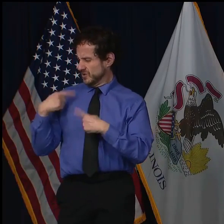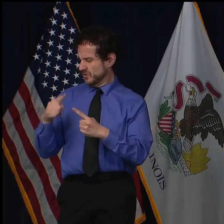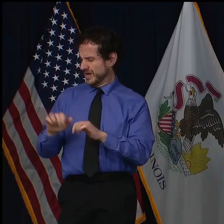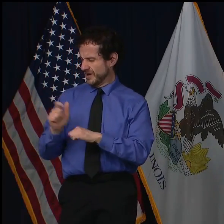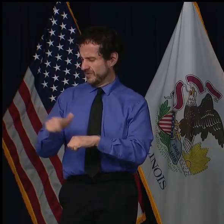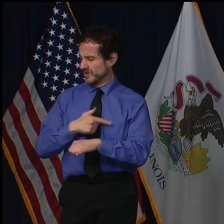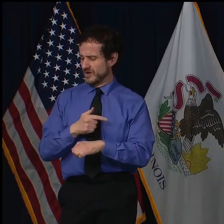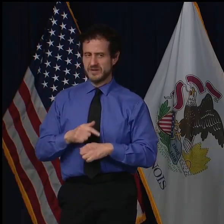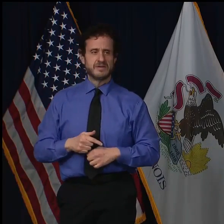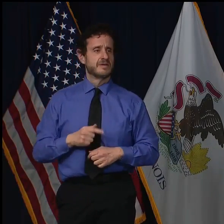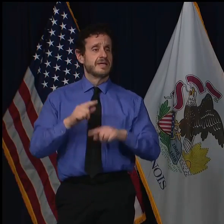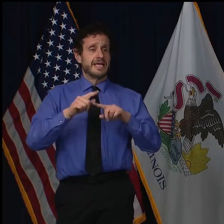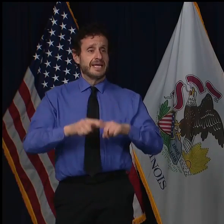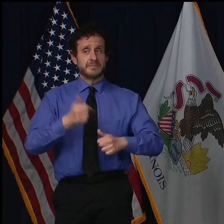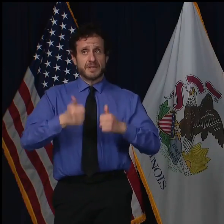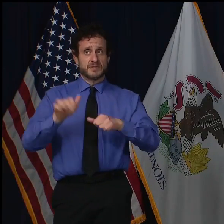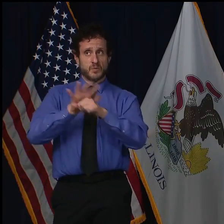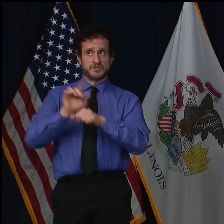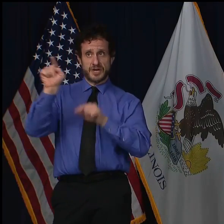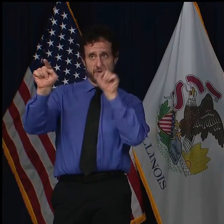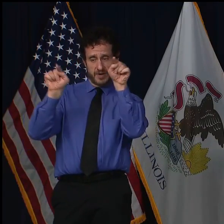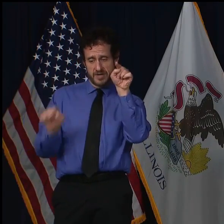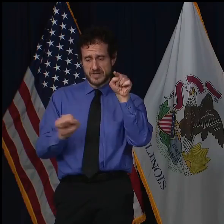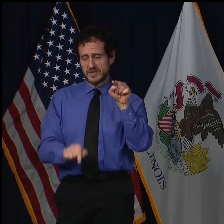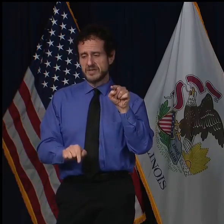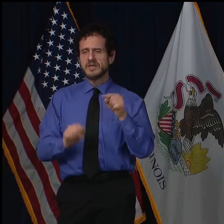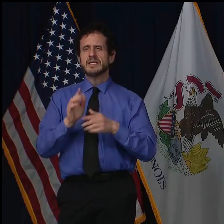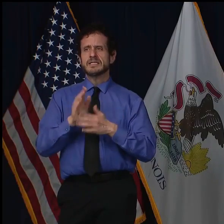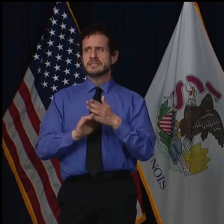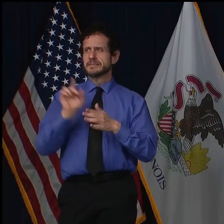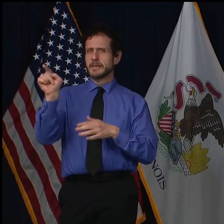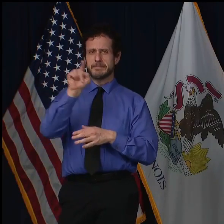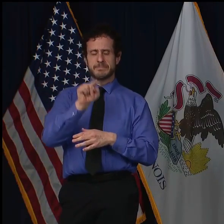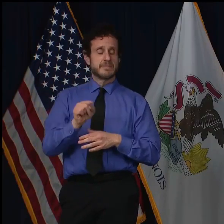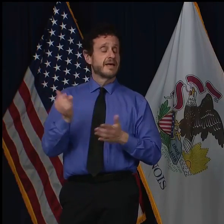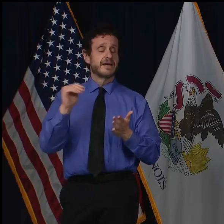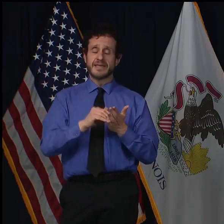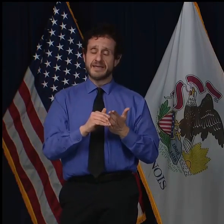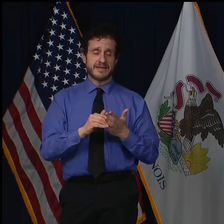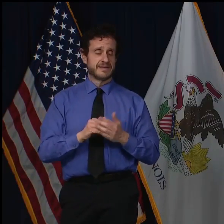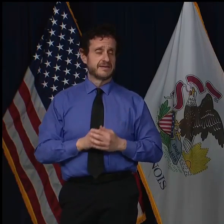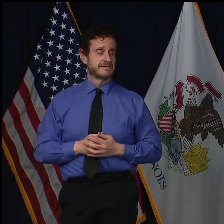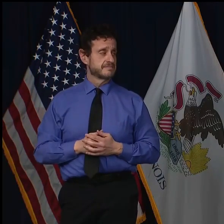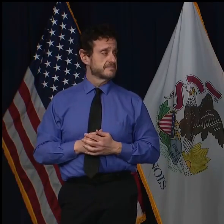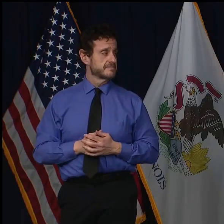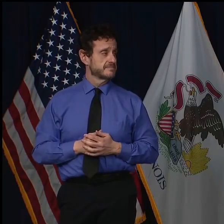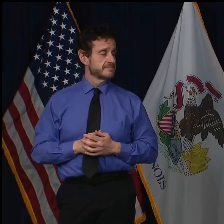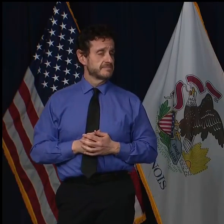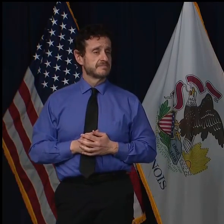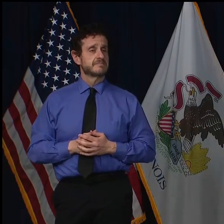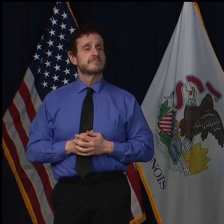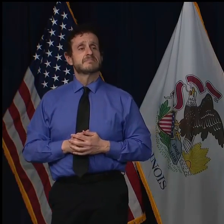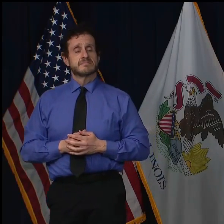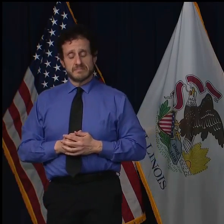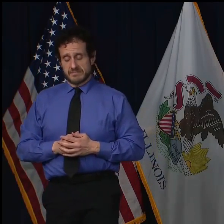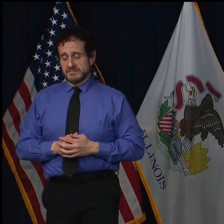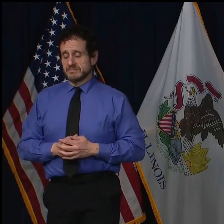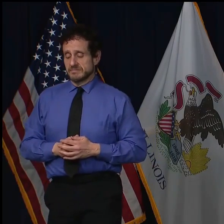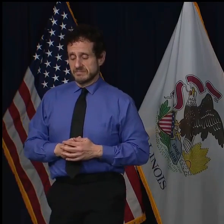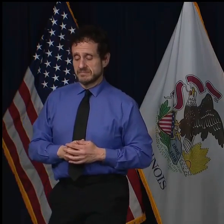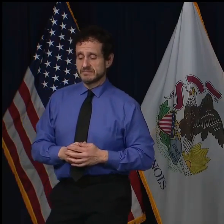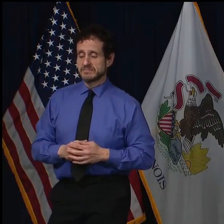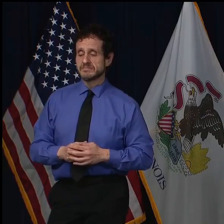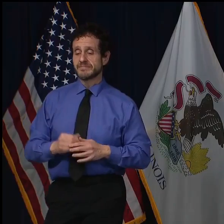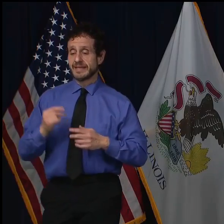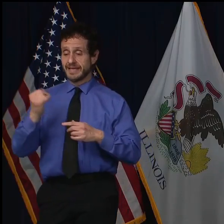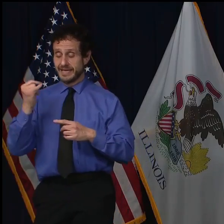It depends on where you are, right? So there are some places where, and again, it depends on which geographic distinction you're